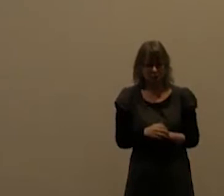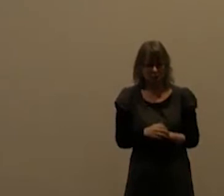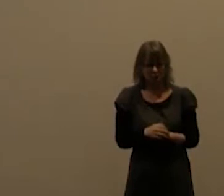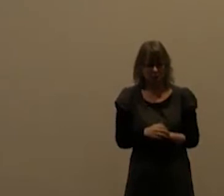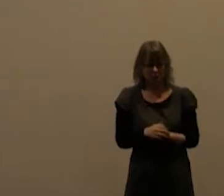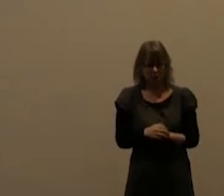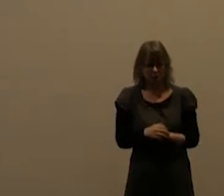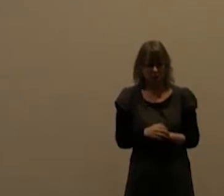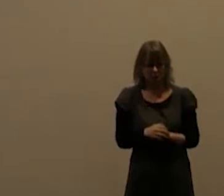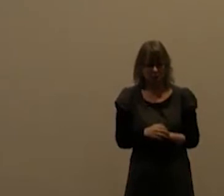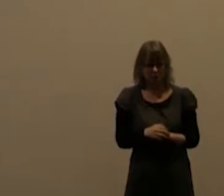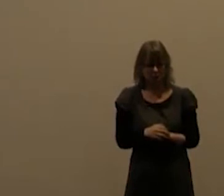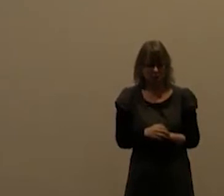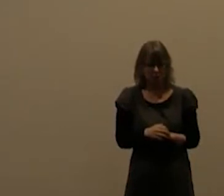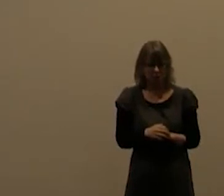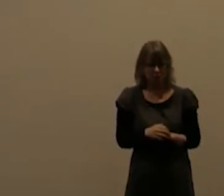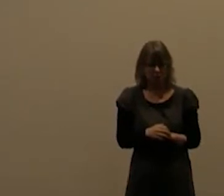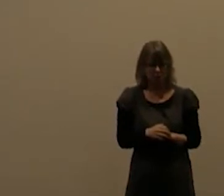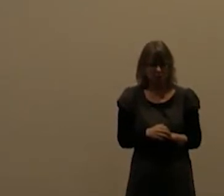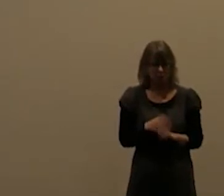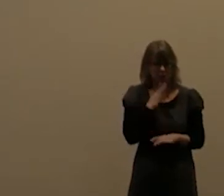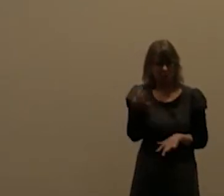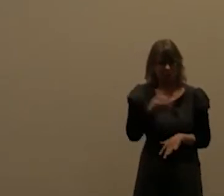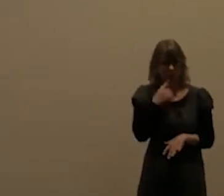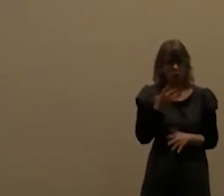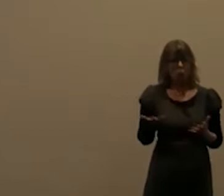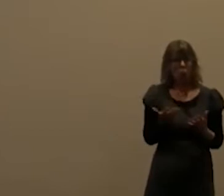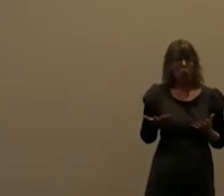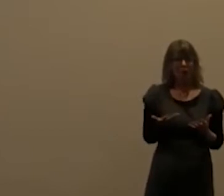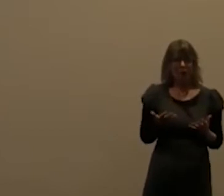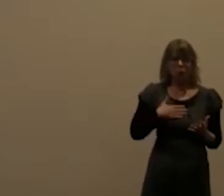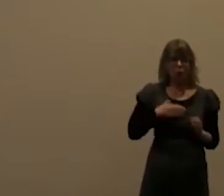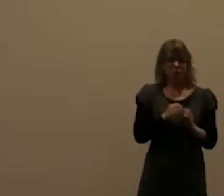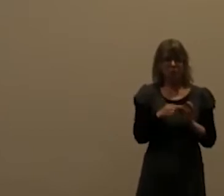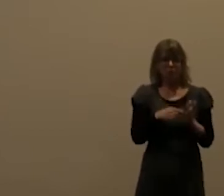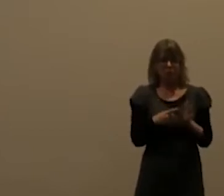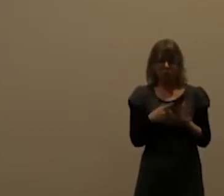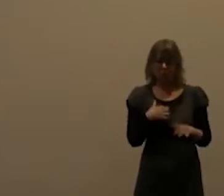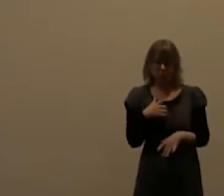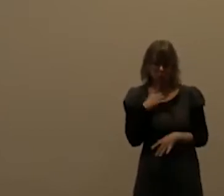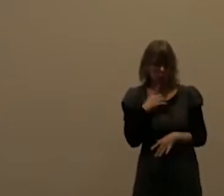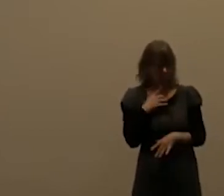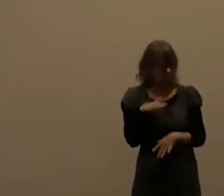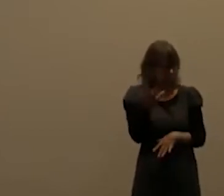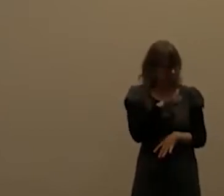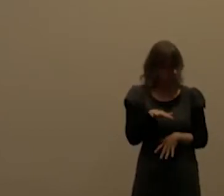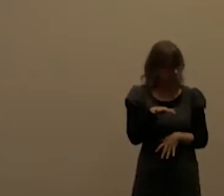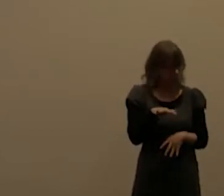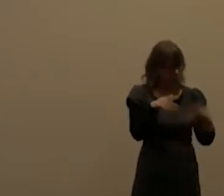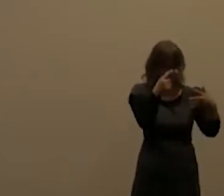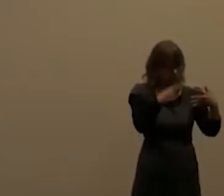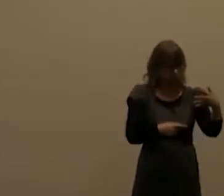It's going to prompt us here to say where do we want to put this bot. So we're going to go to availability options.